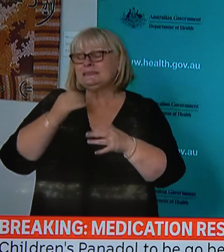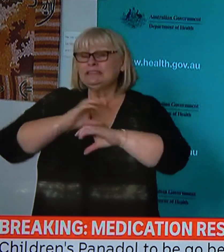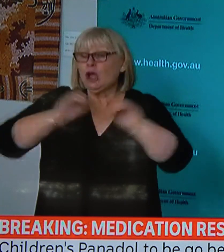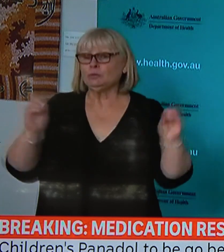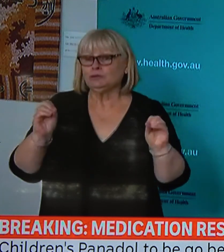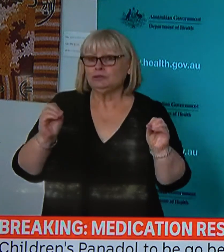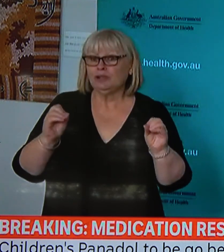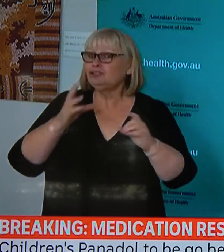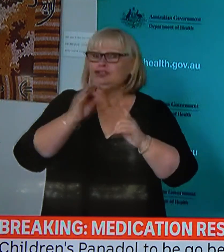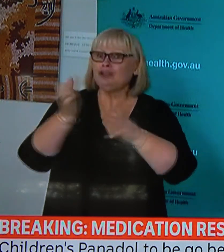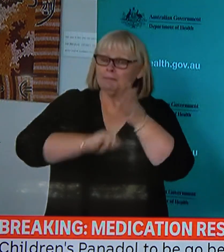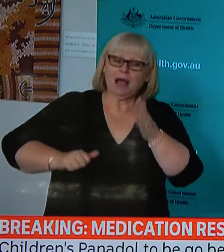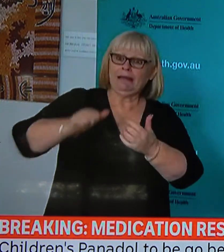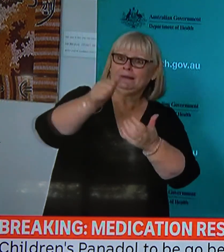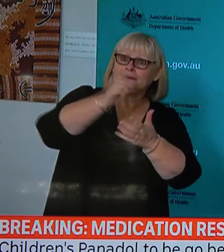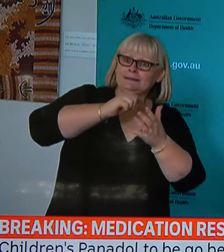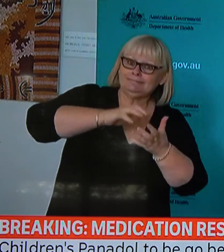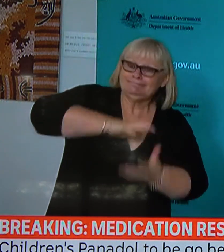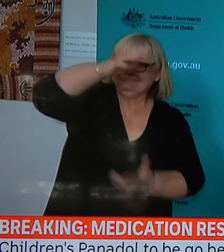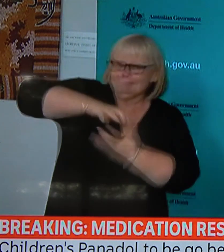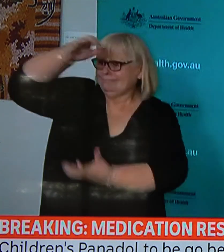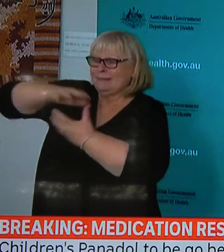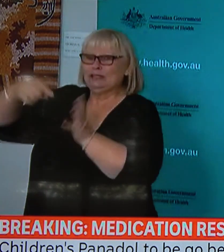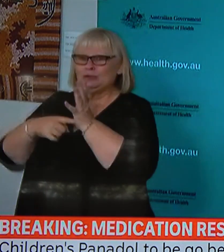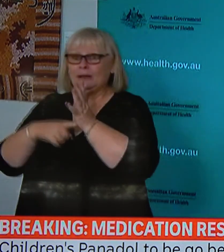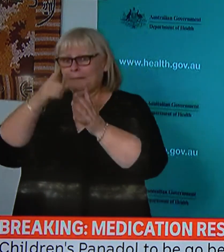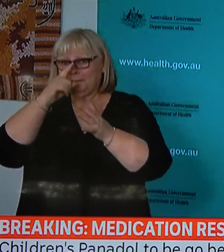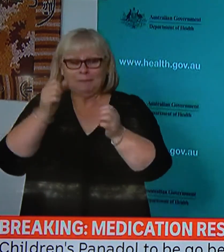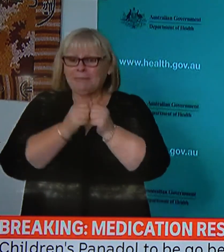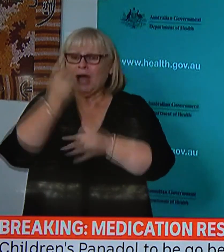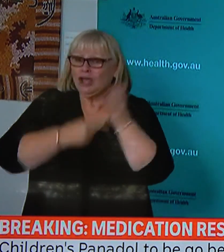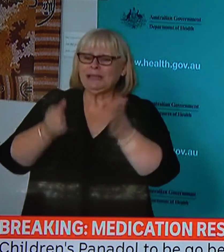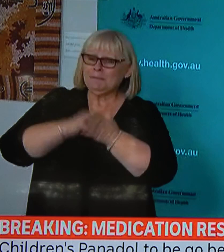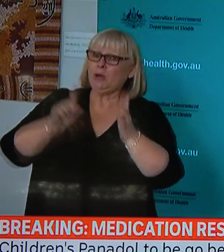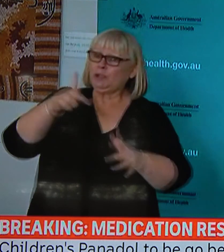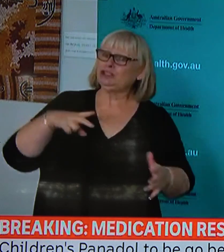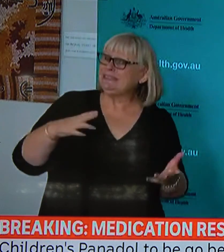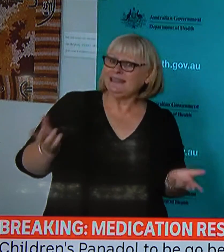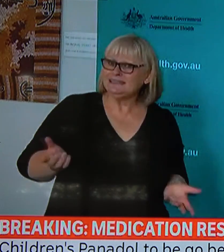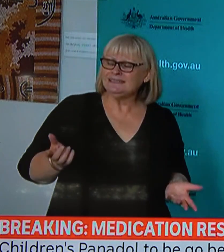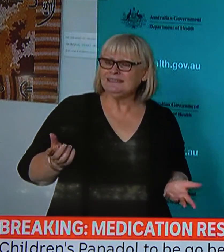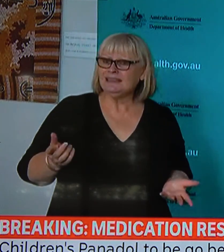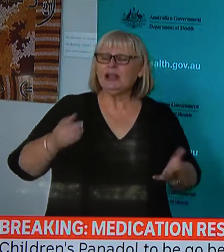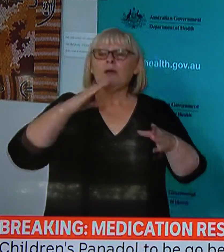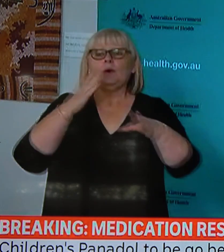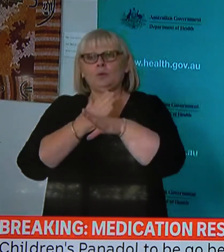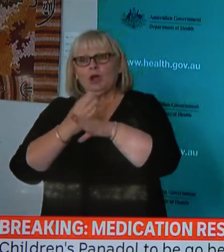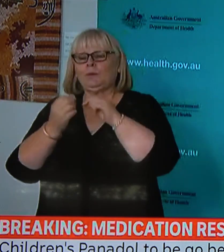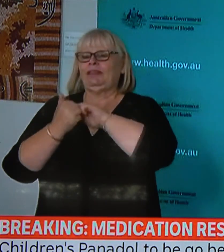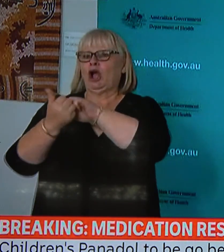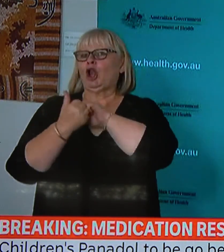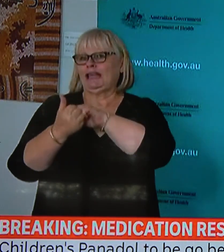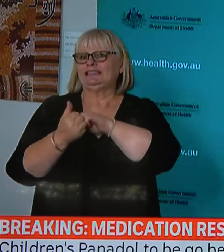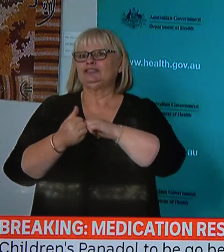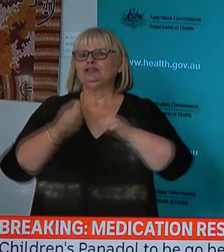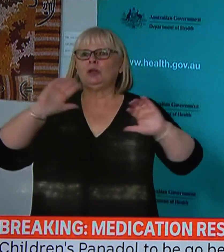buy reams and reams of toilet paper. Please just take what you need. And we will work with our state and territory colleagues in